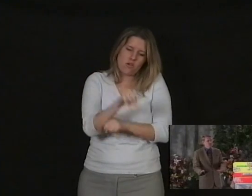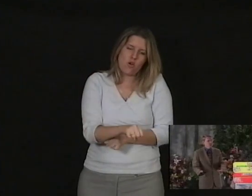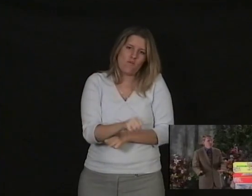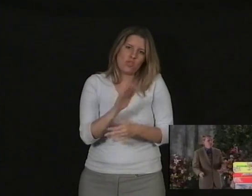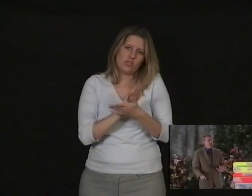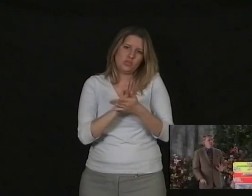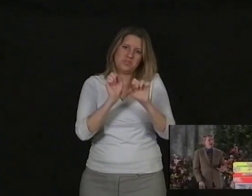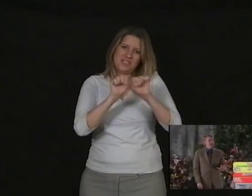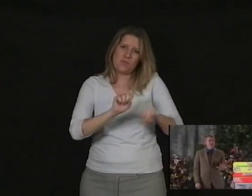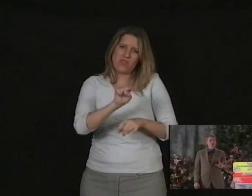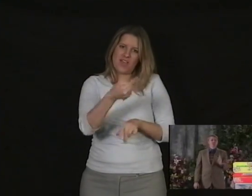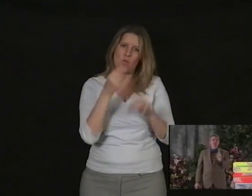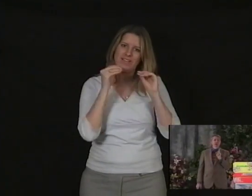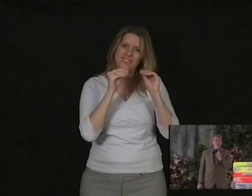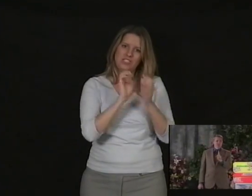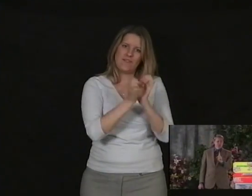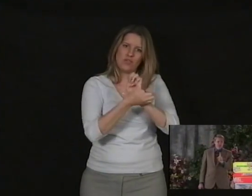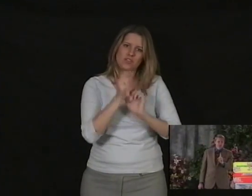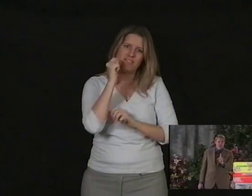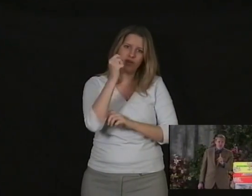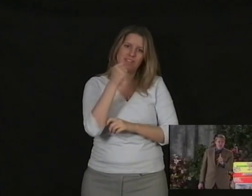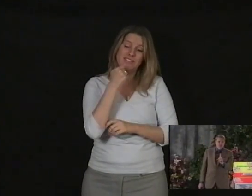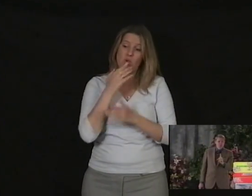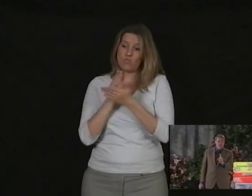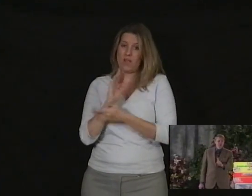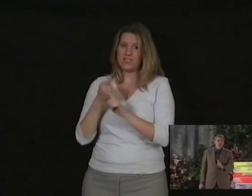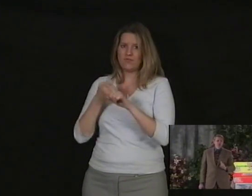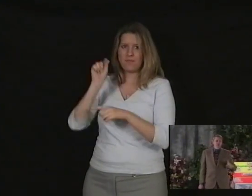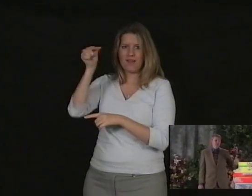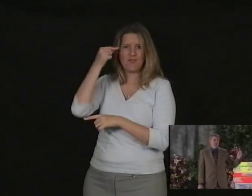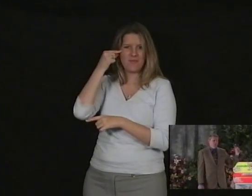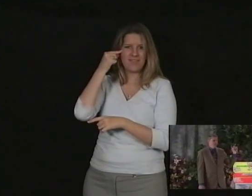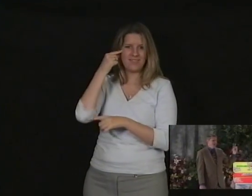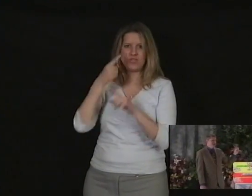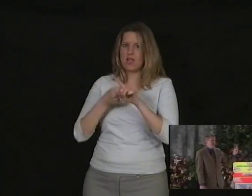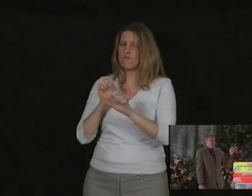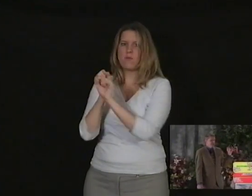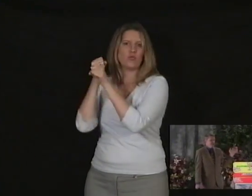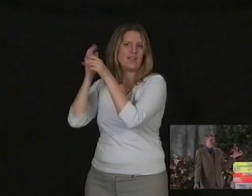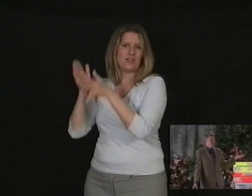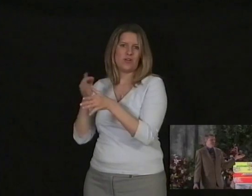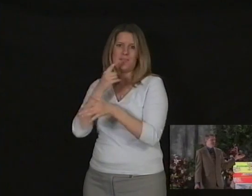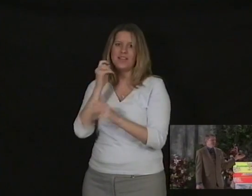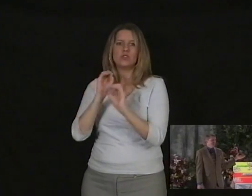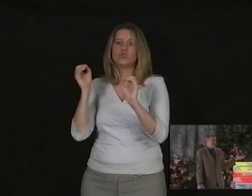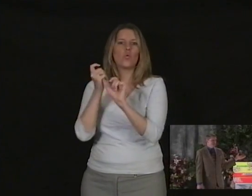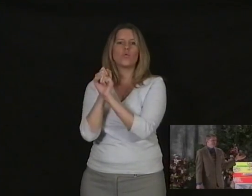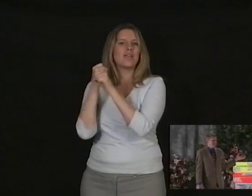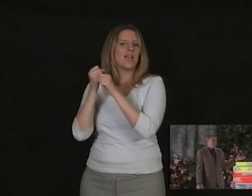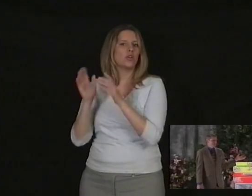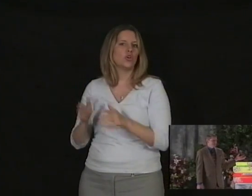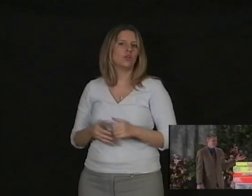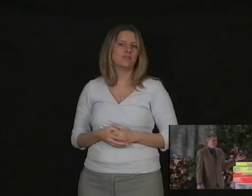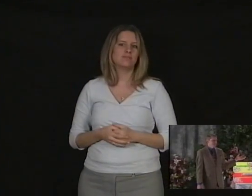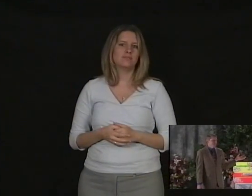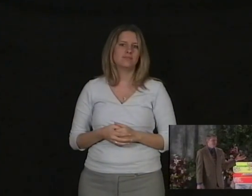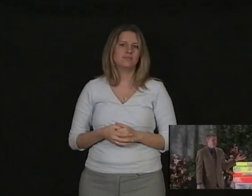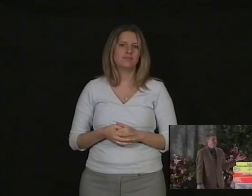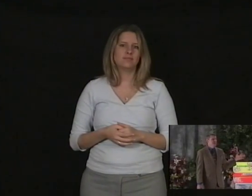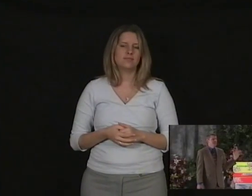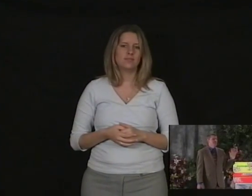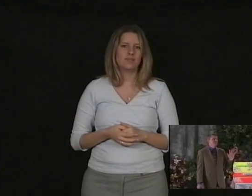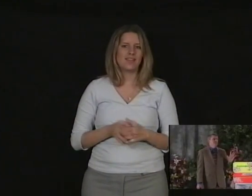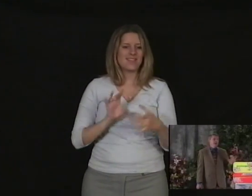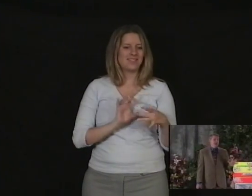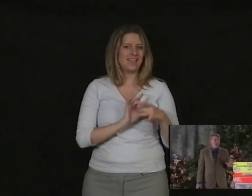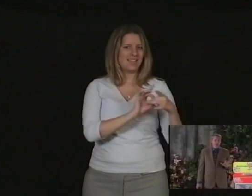this evolution theory, which says rights come from government. Rights don't come from the creator because there is no creator.